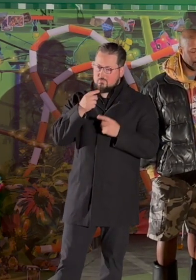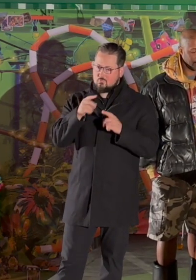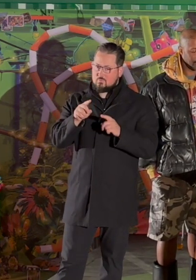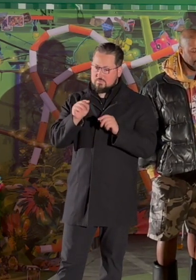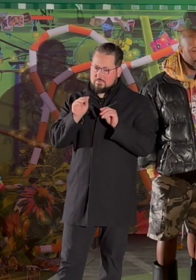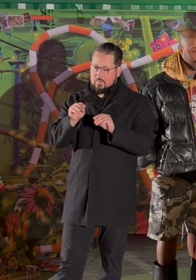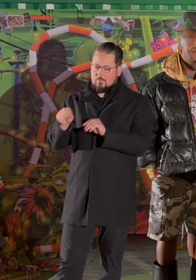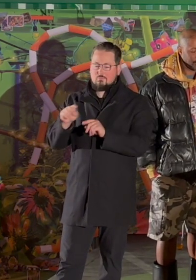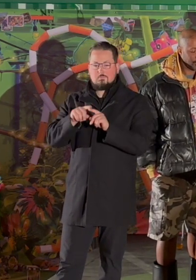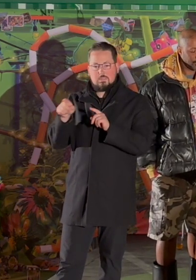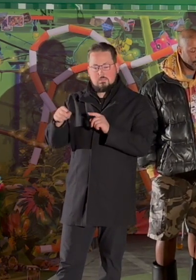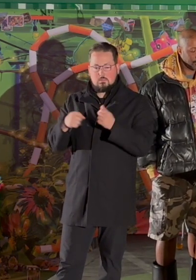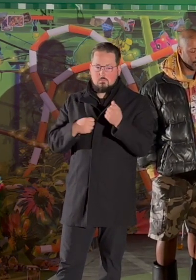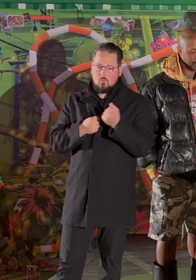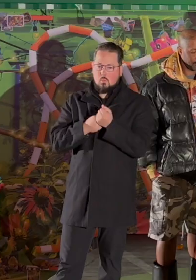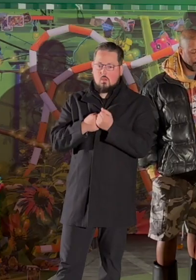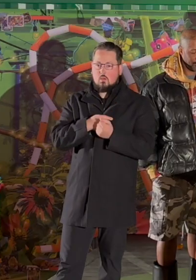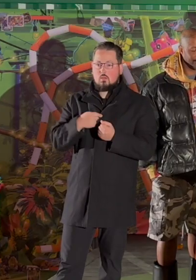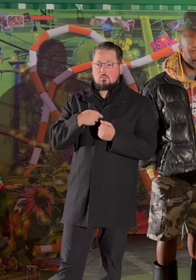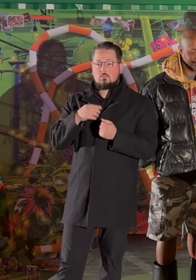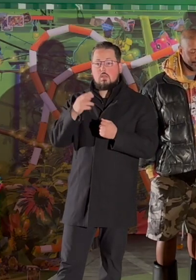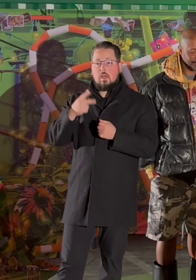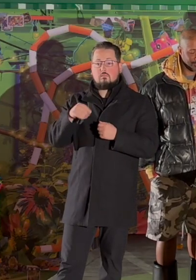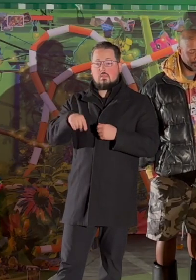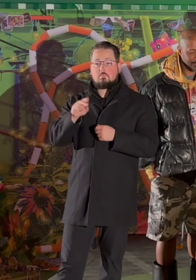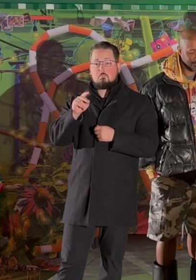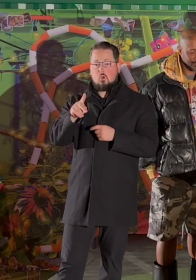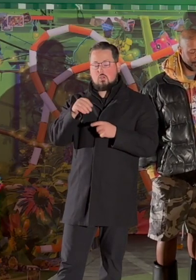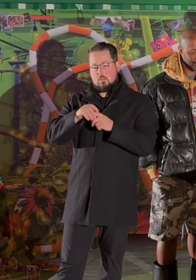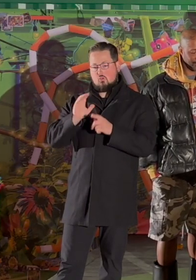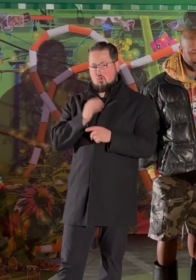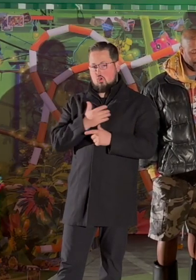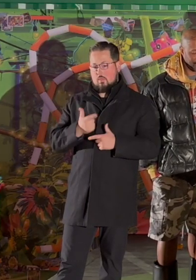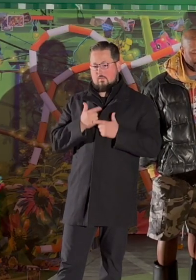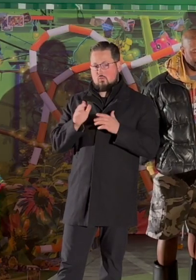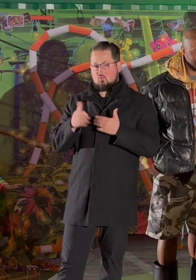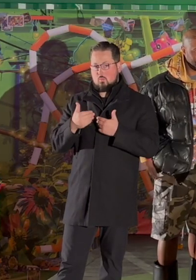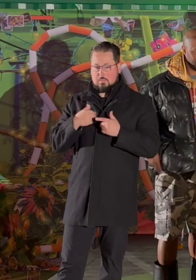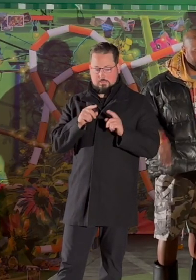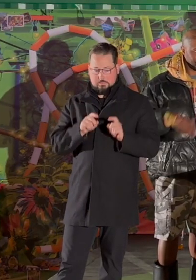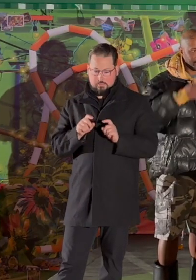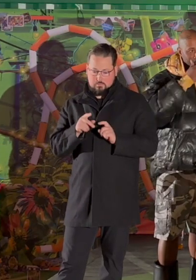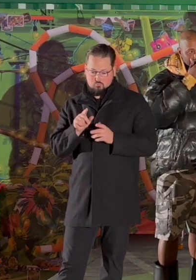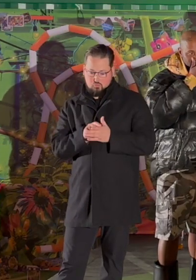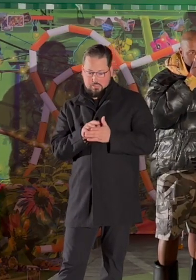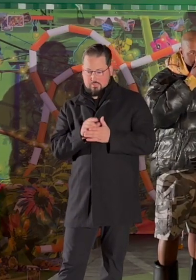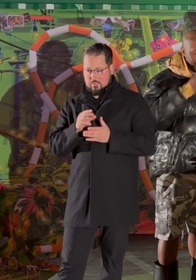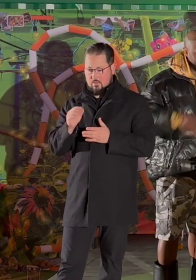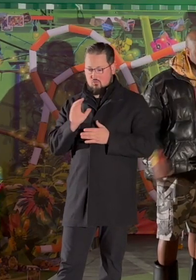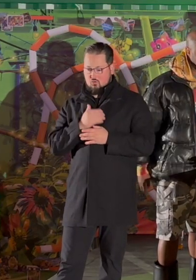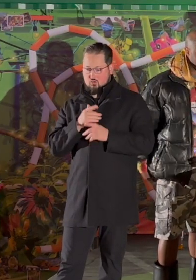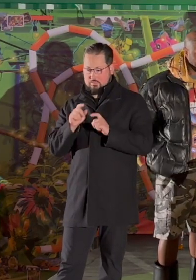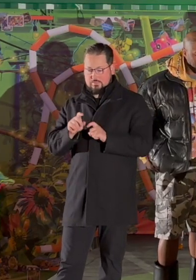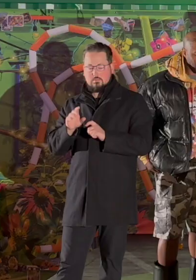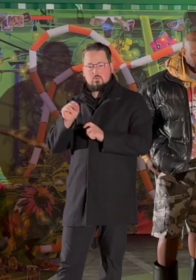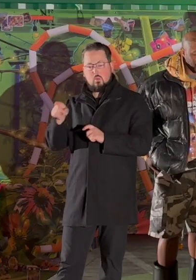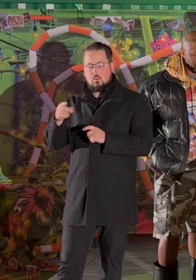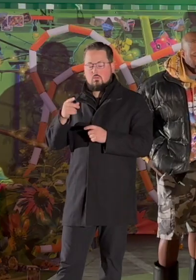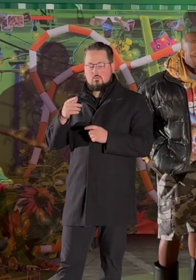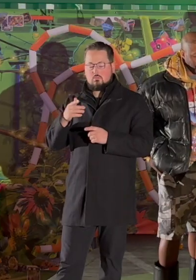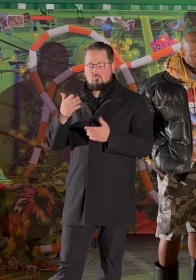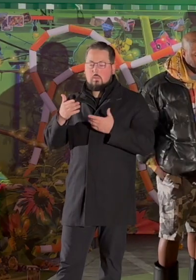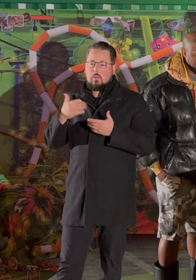incredibly supportive. Half of this park has moved through our living room and prototypes and test prints, so I'm sure he's glad that it's finally at